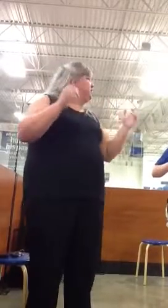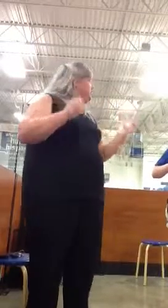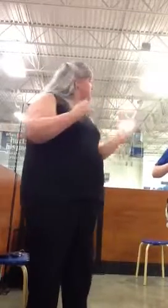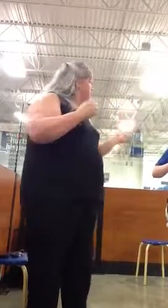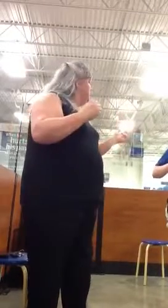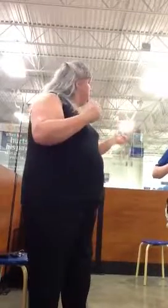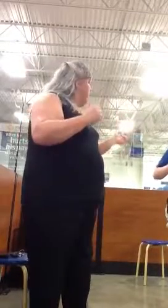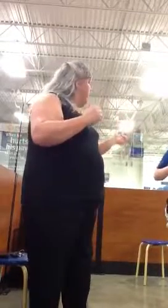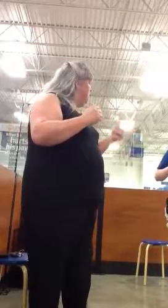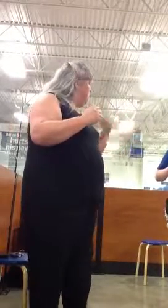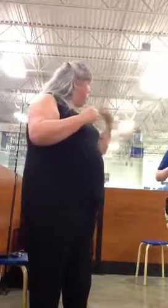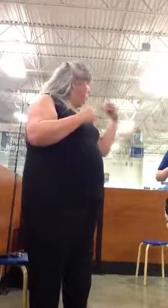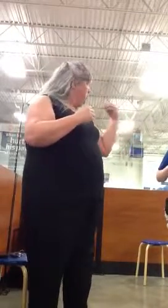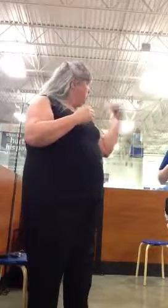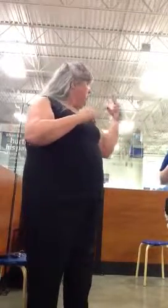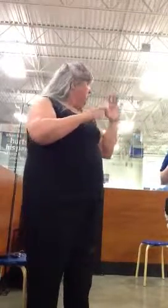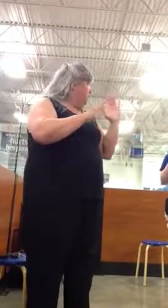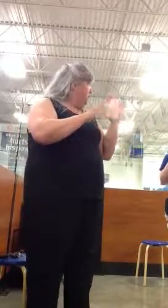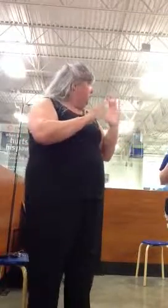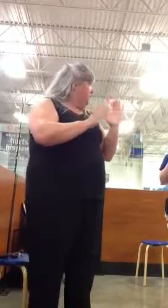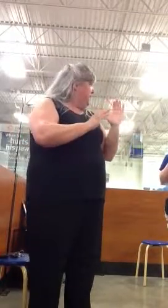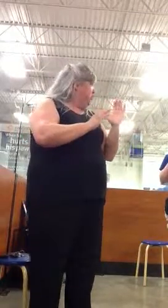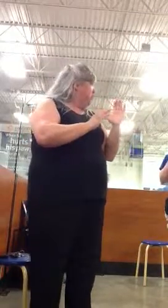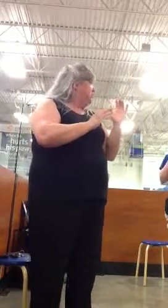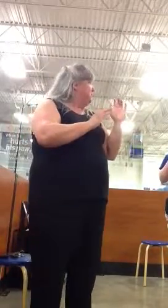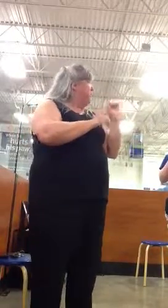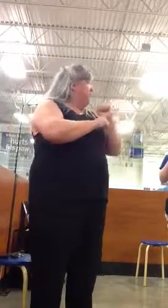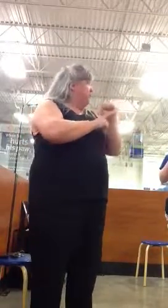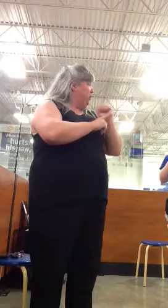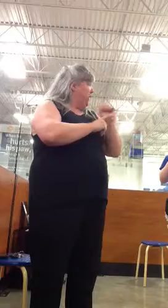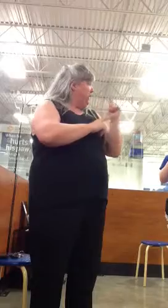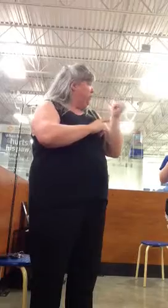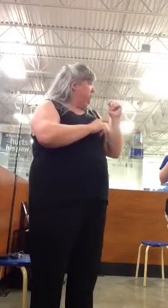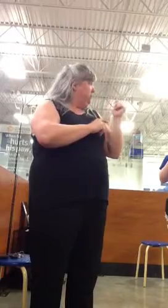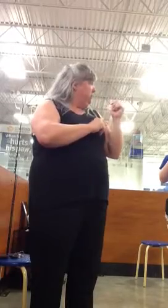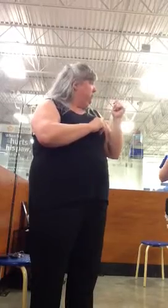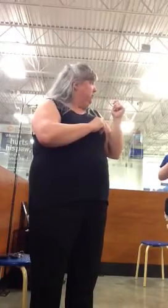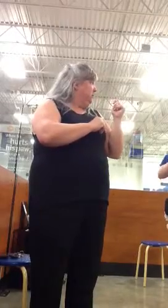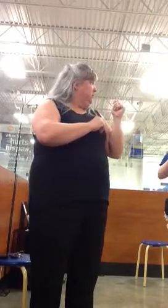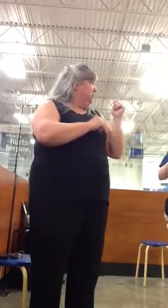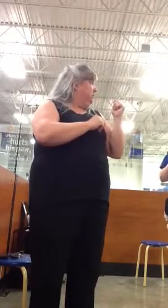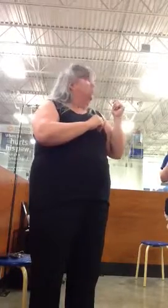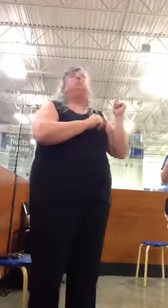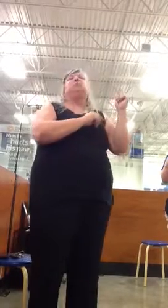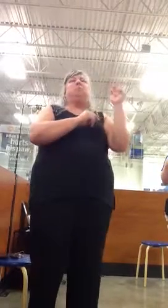Excuse me, did you say outdoor dog potty training or just potty training? Potty training in general.